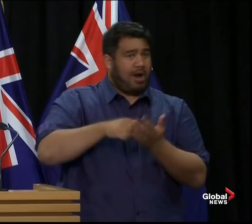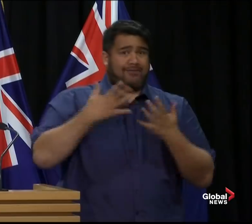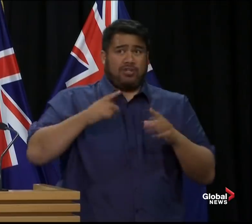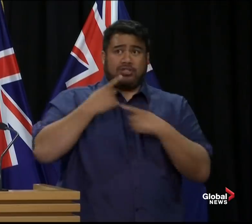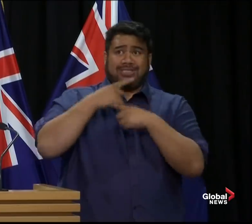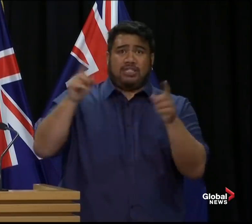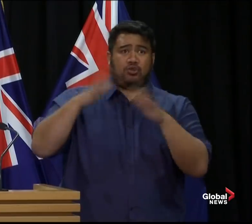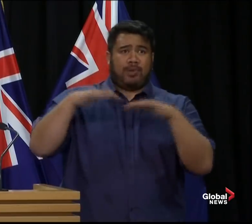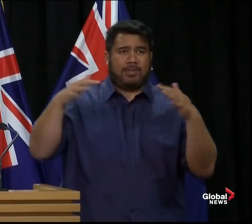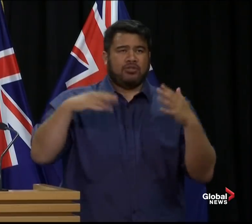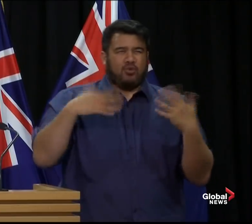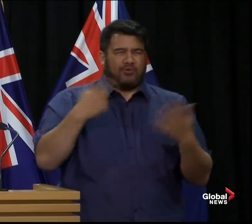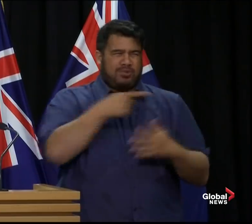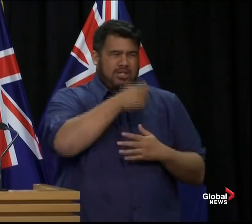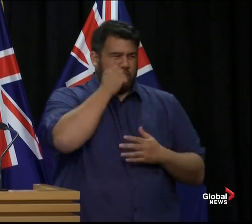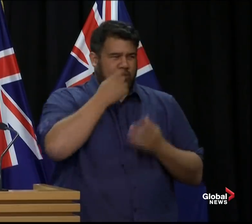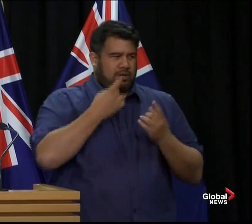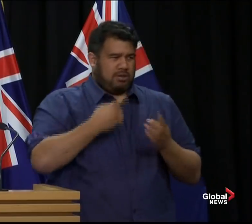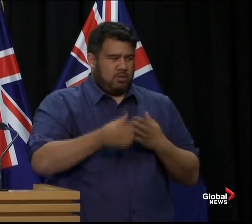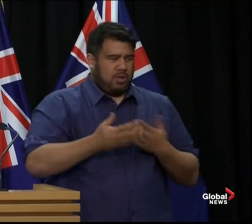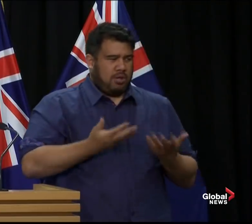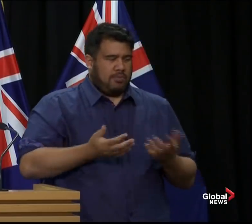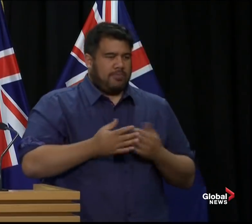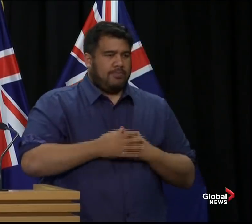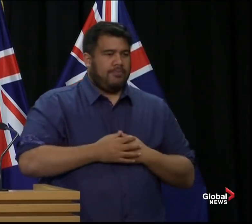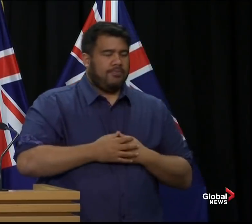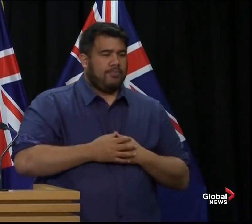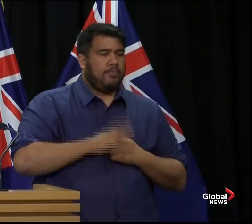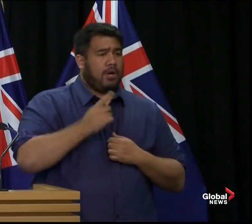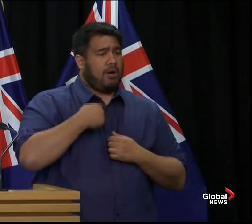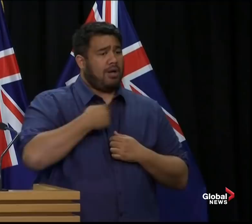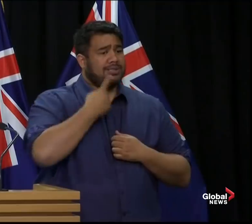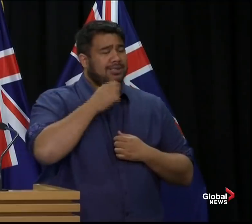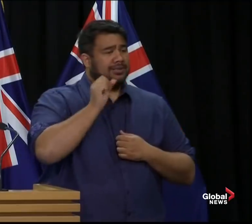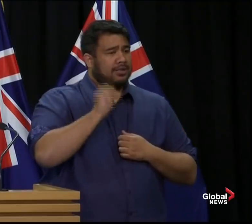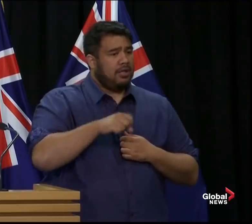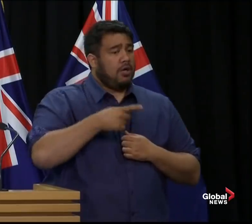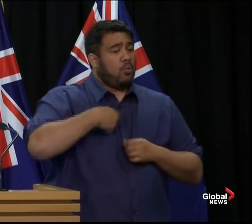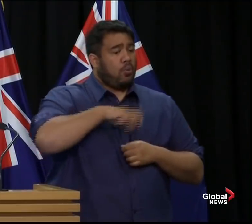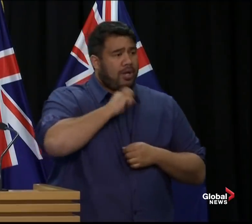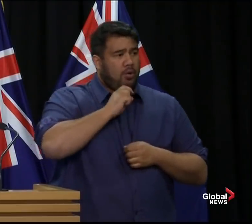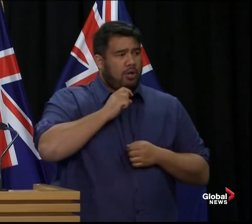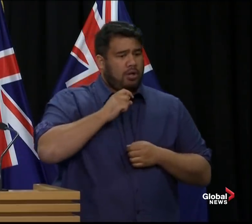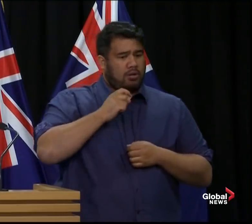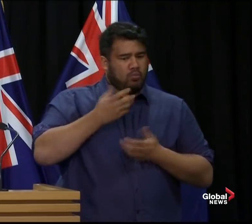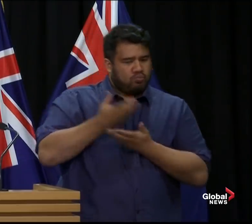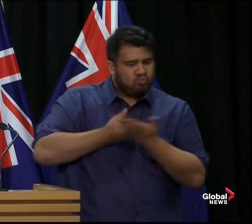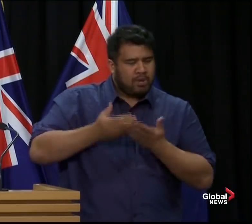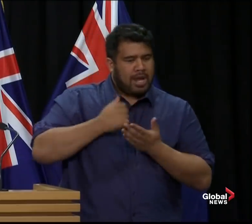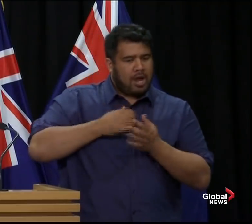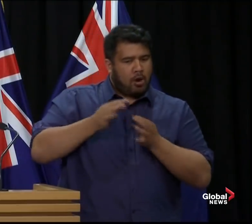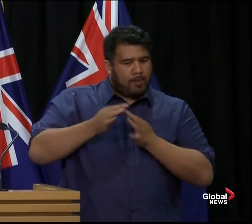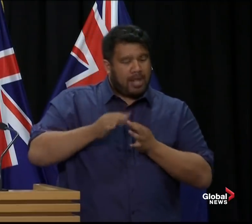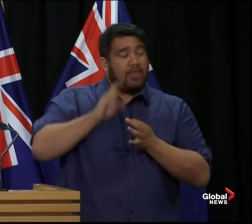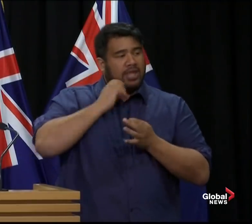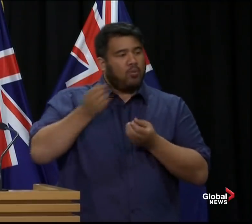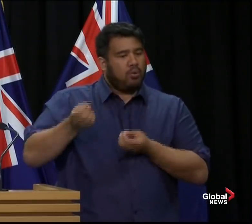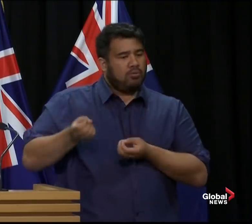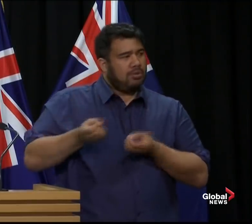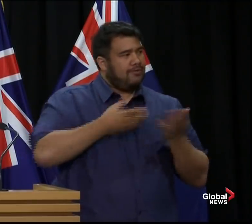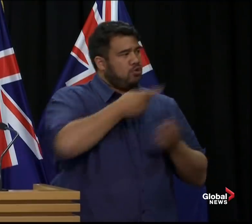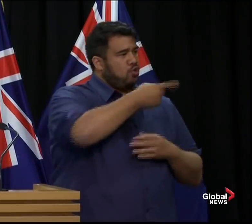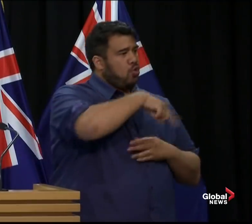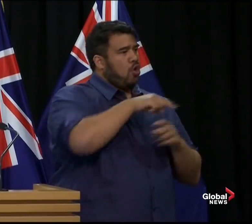so he obviously was already aware of that. And I did state that we would be sharing our plans directly with the